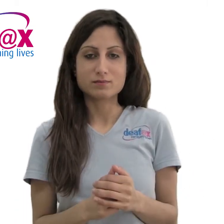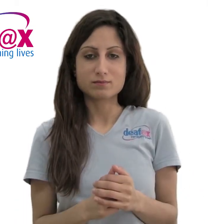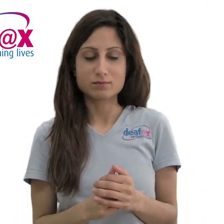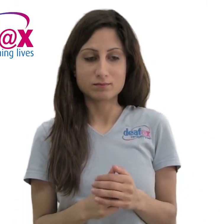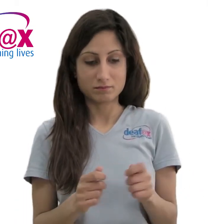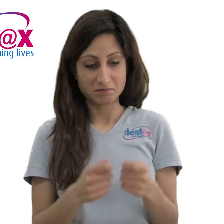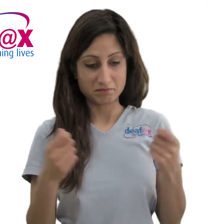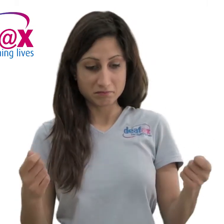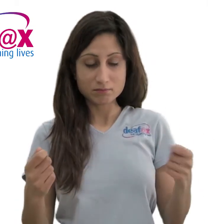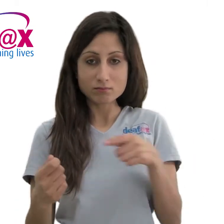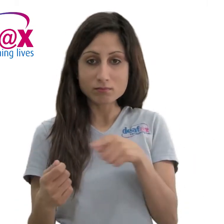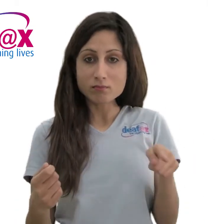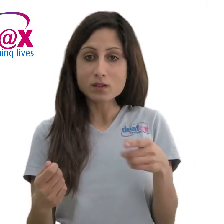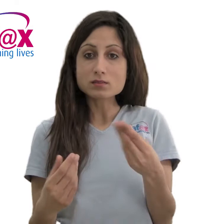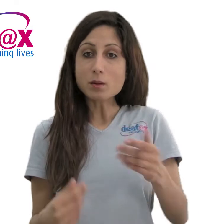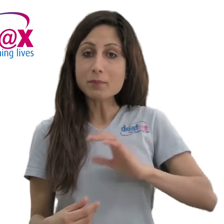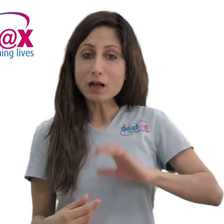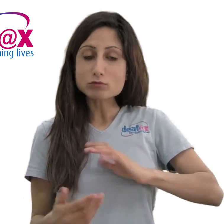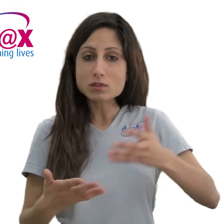version, making it more accessible for low literacy readers.